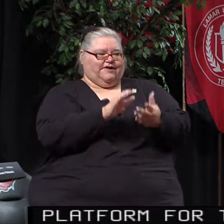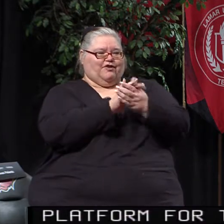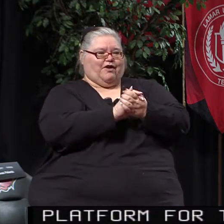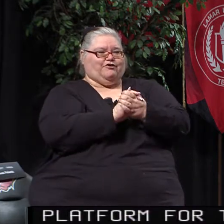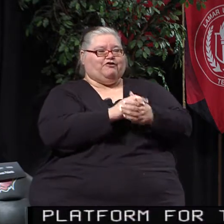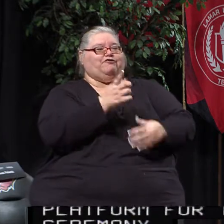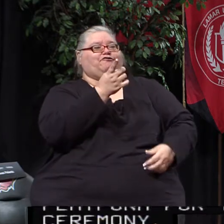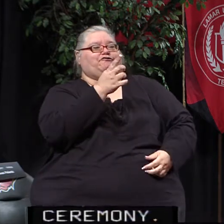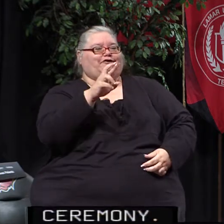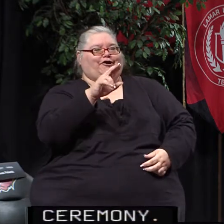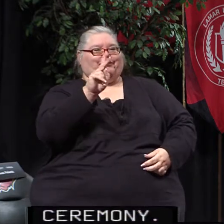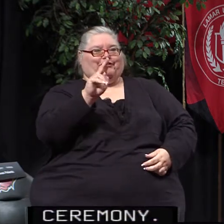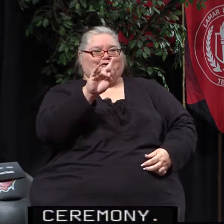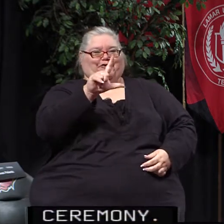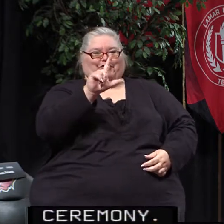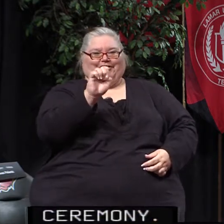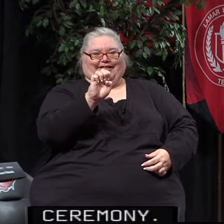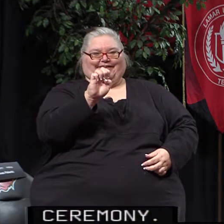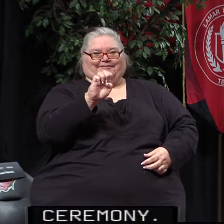Congratulations, Dr. Curley.